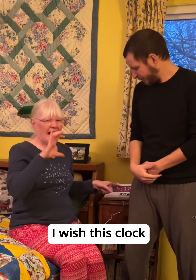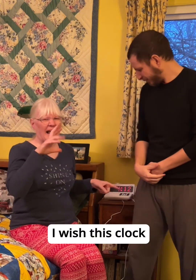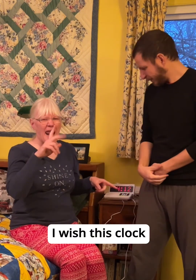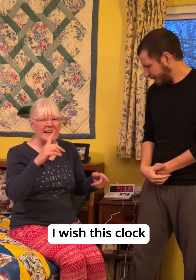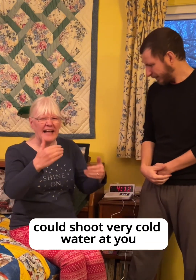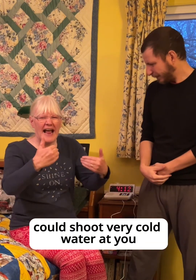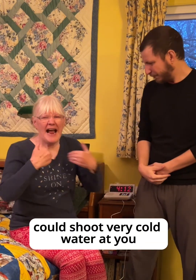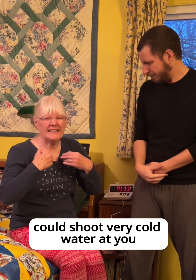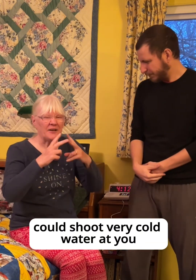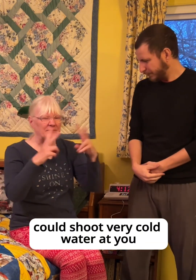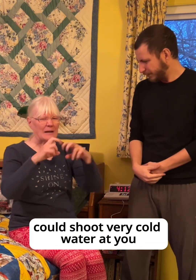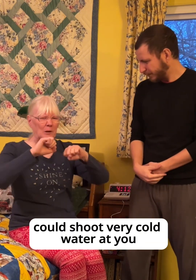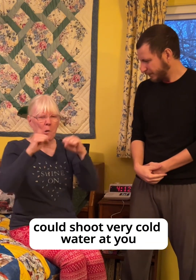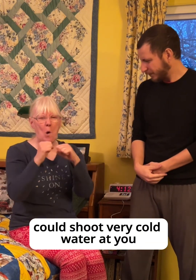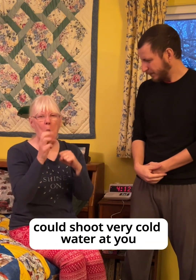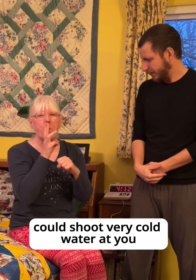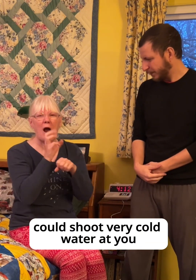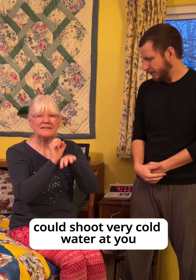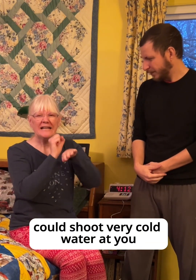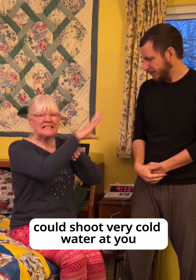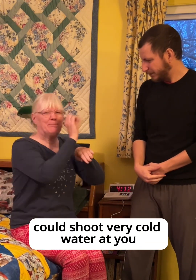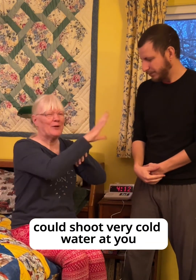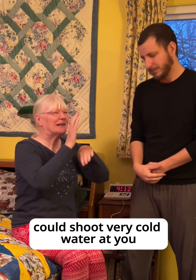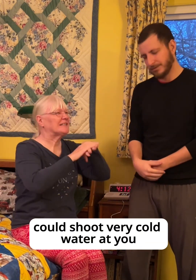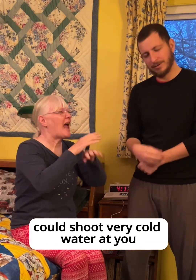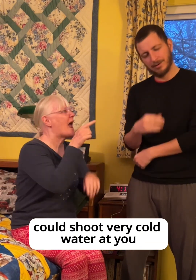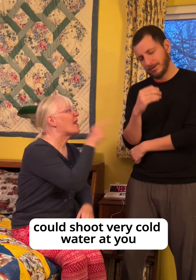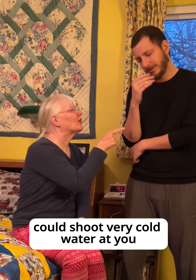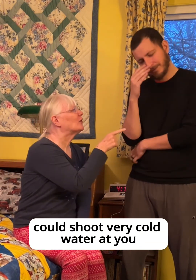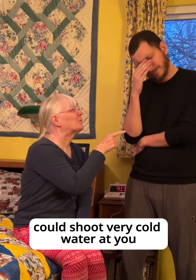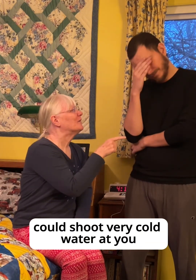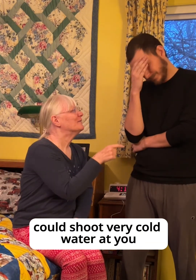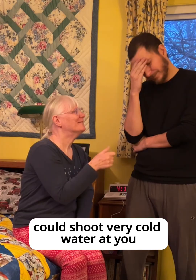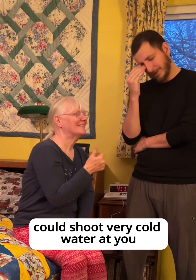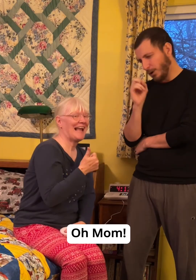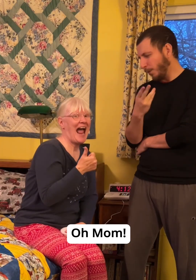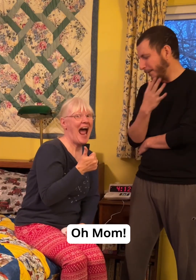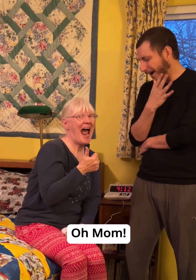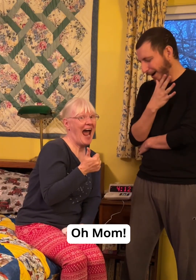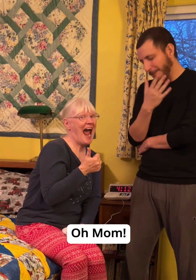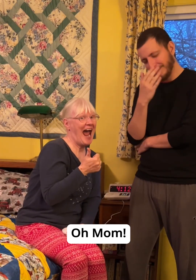Oh, Mom.